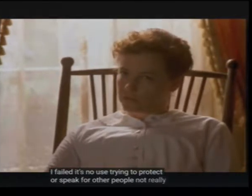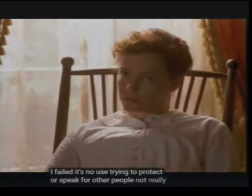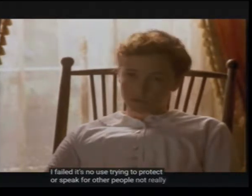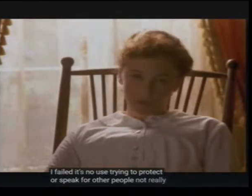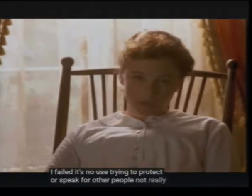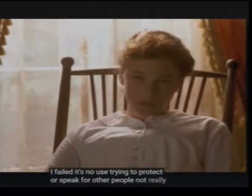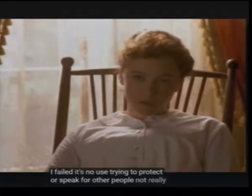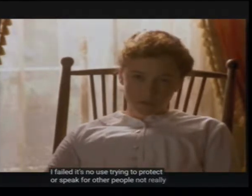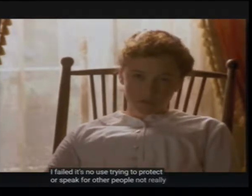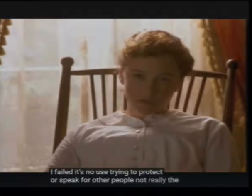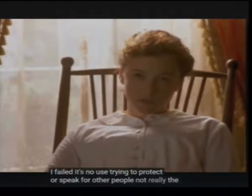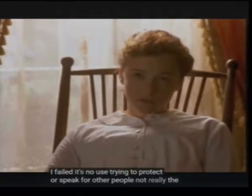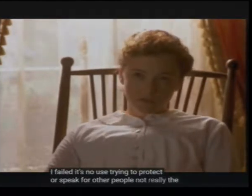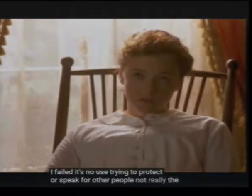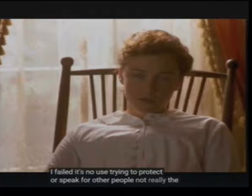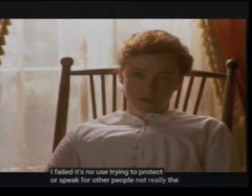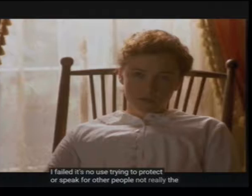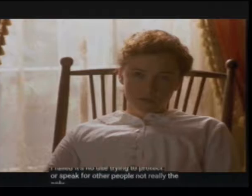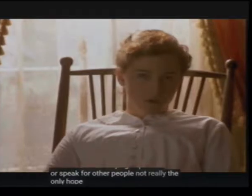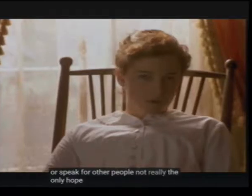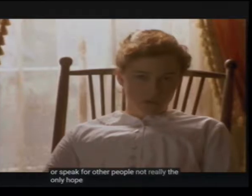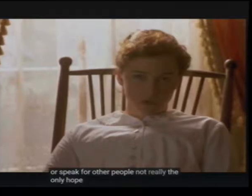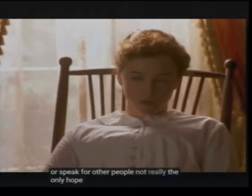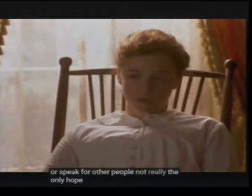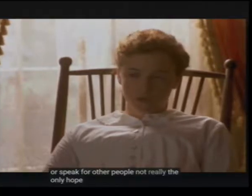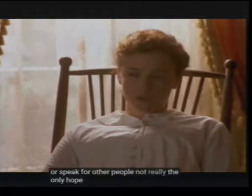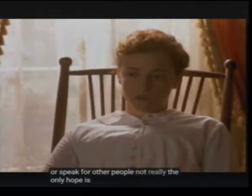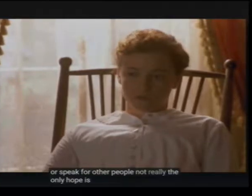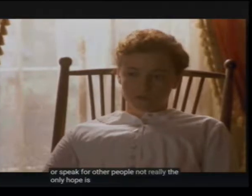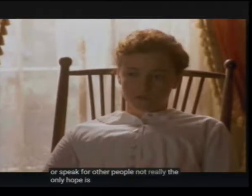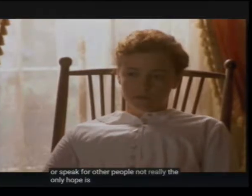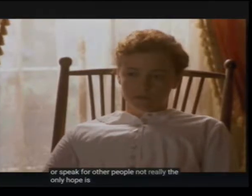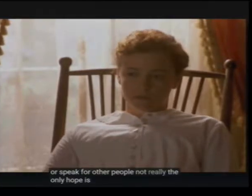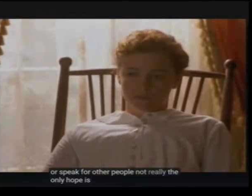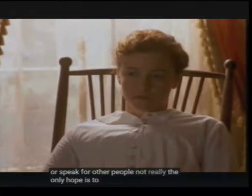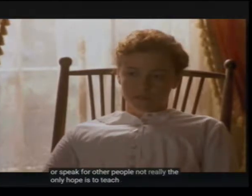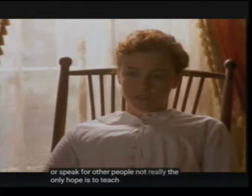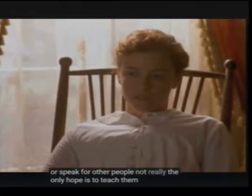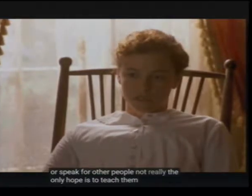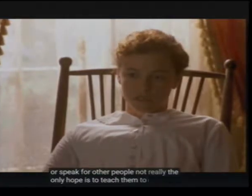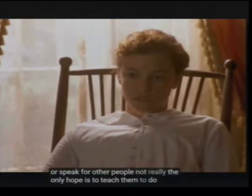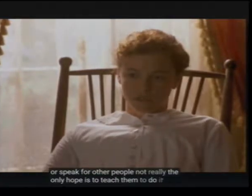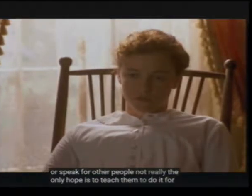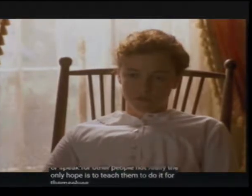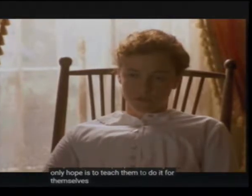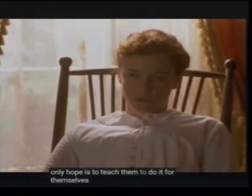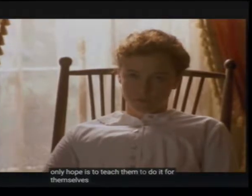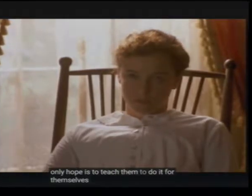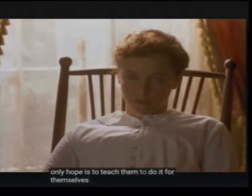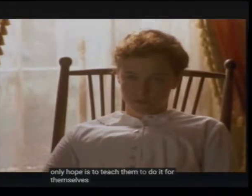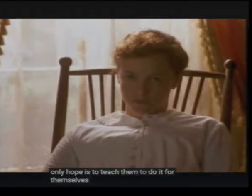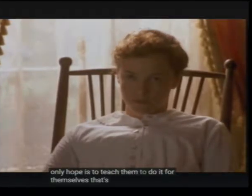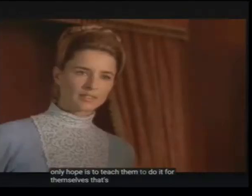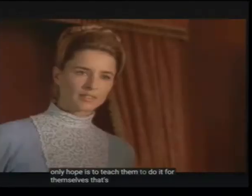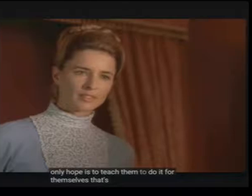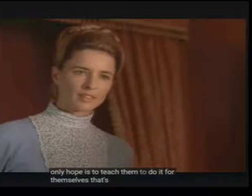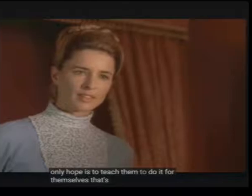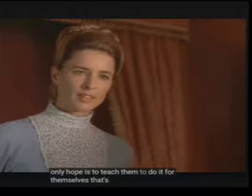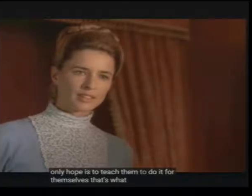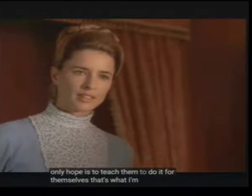really. The only hope is to teach them to do it for themselves. That's what I'm